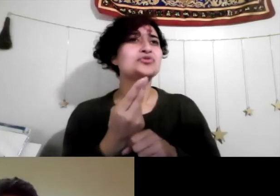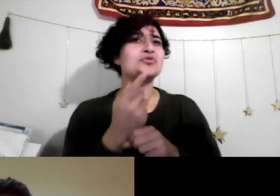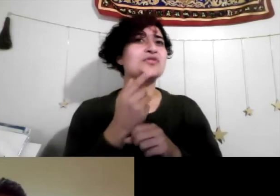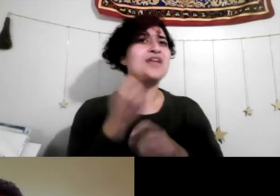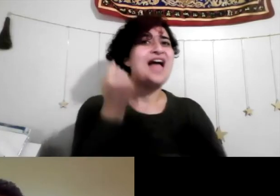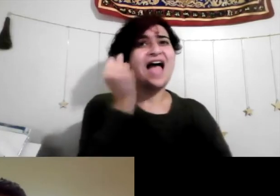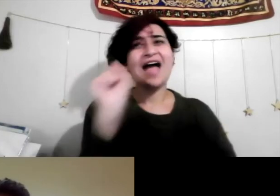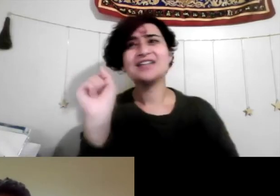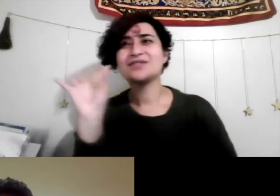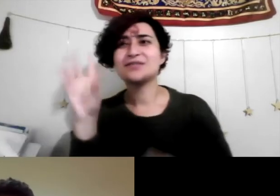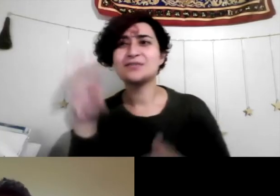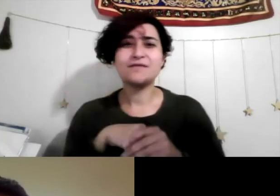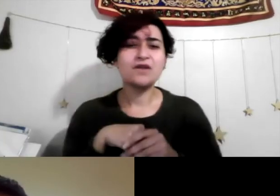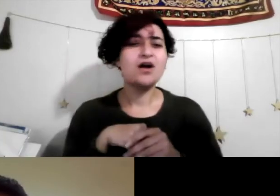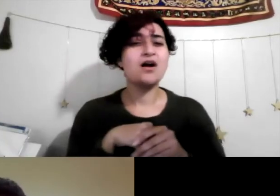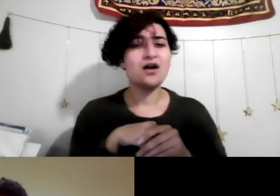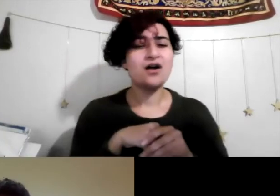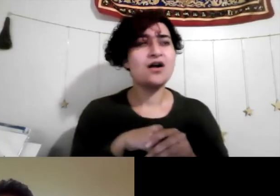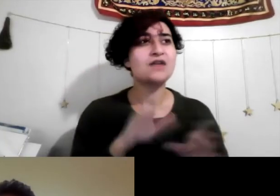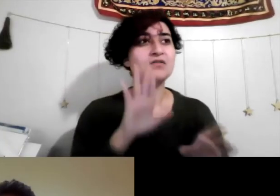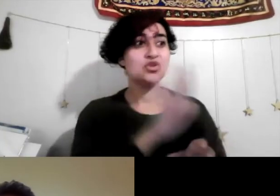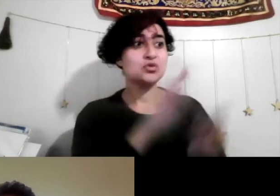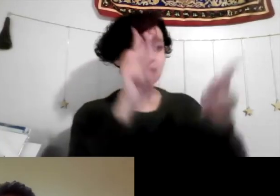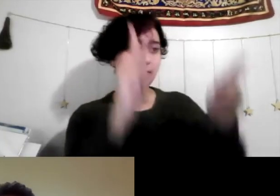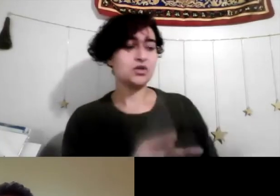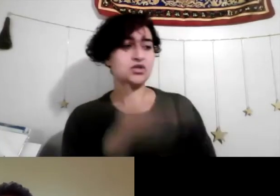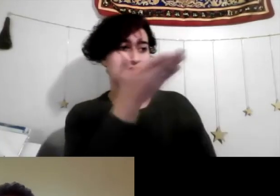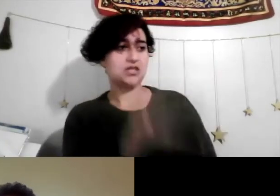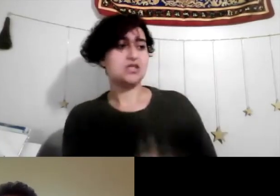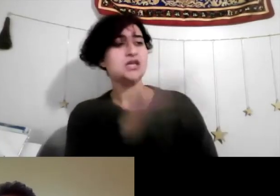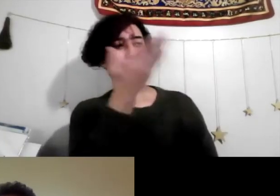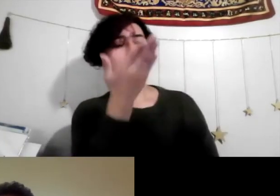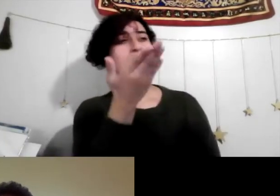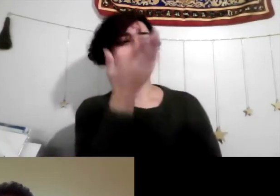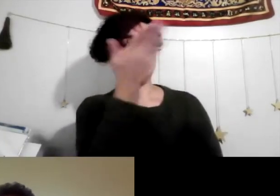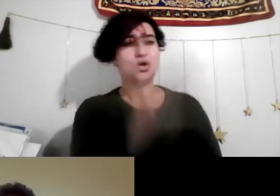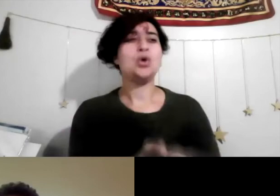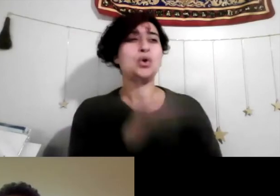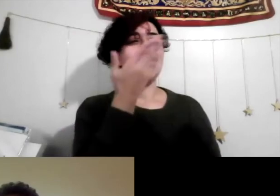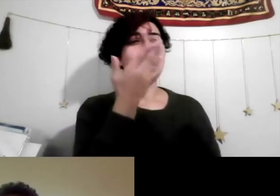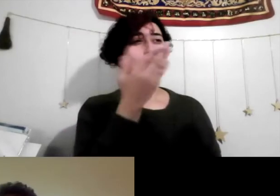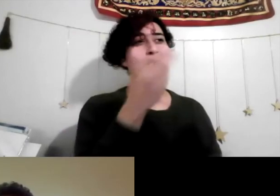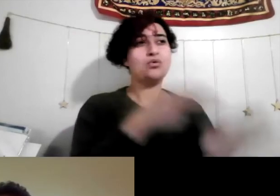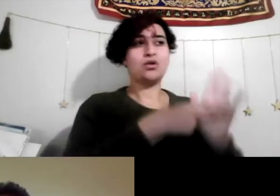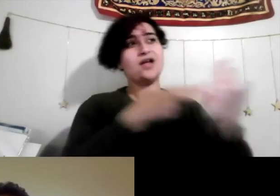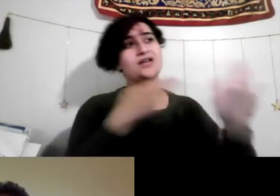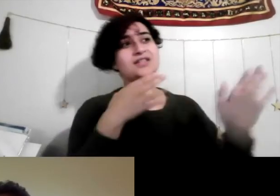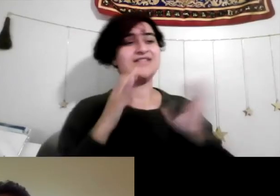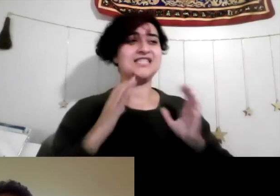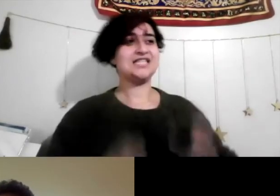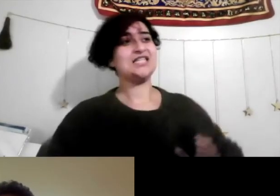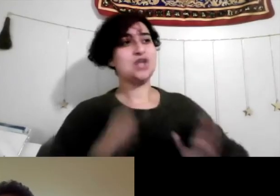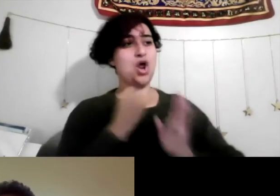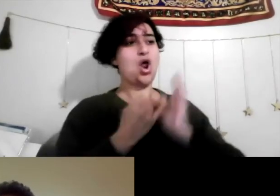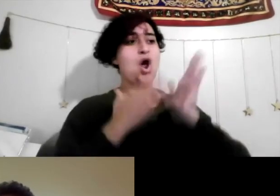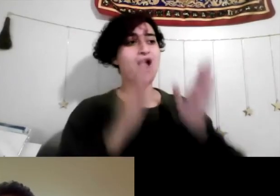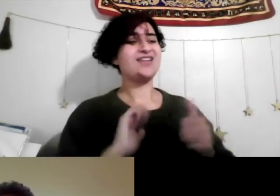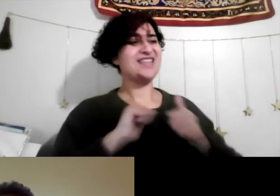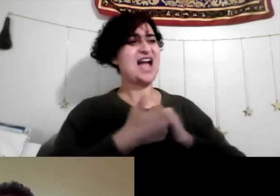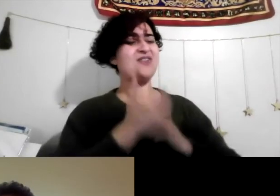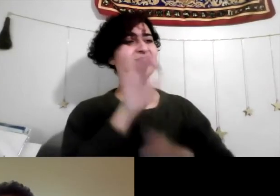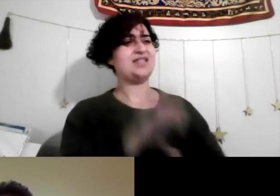that goes into, you as an activist, like you calling yourself a citizen artist, how does that